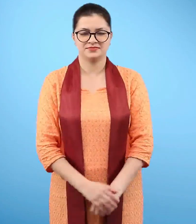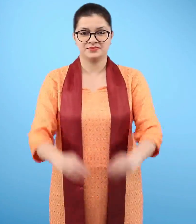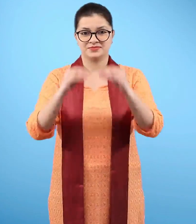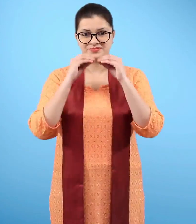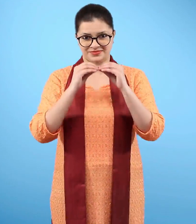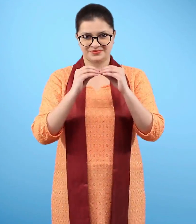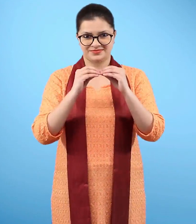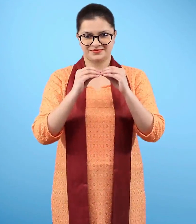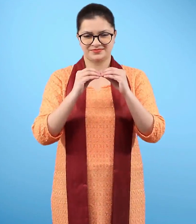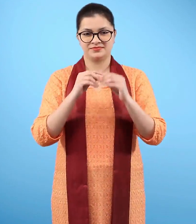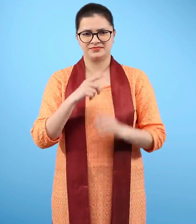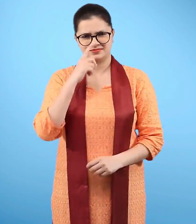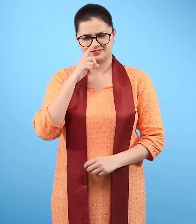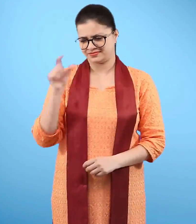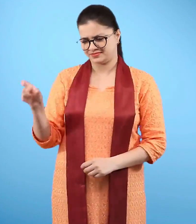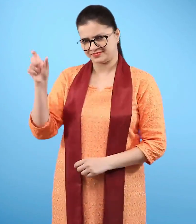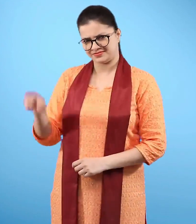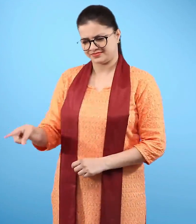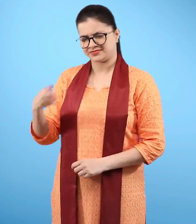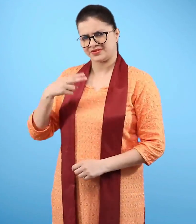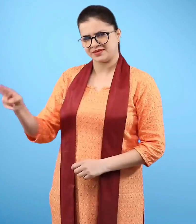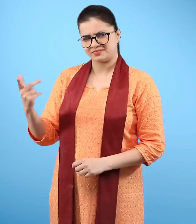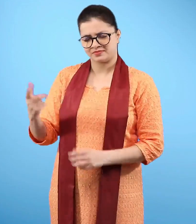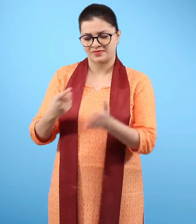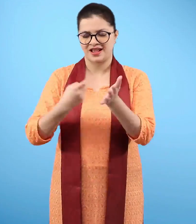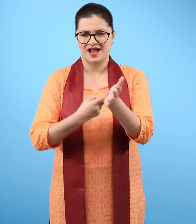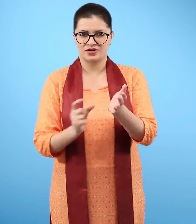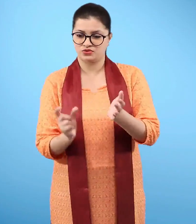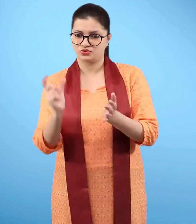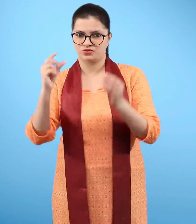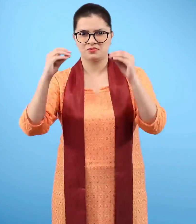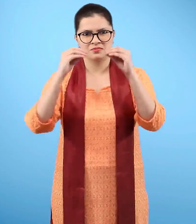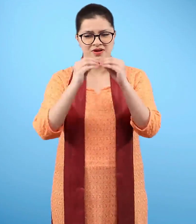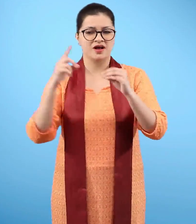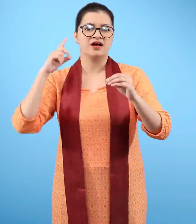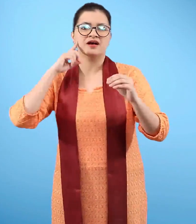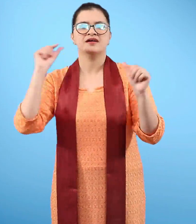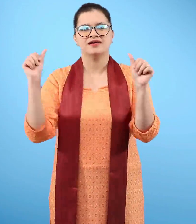B. If Rubia is coming from Jama Masjid to join the parade,